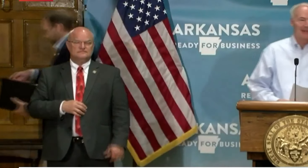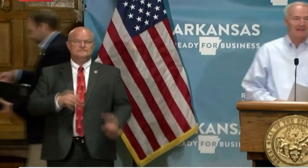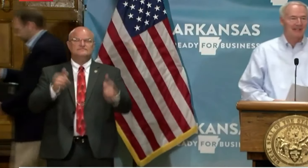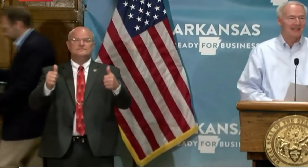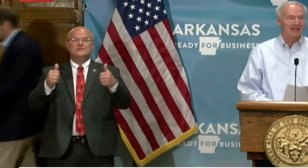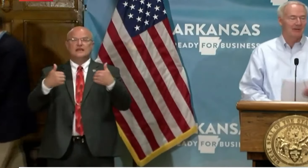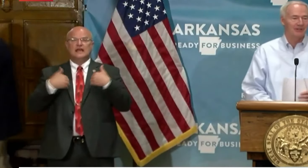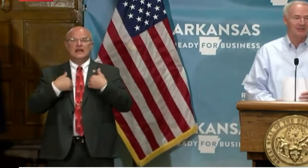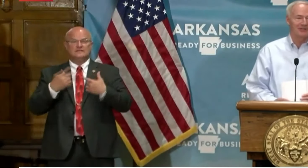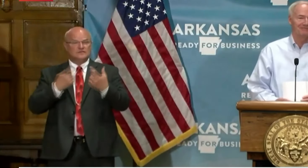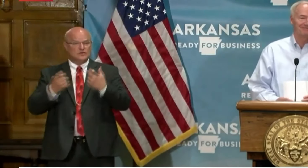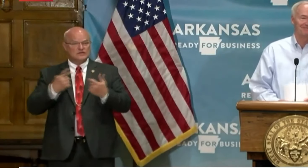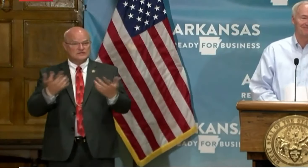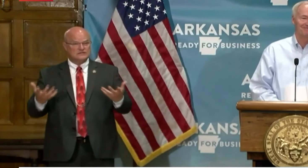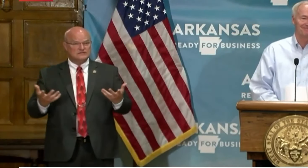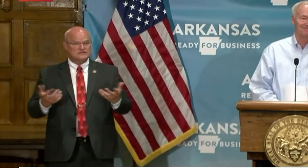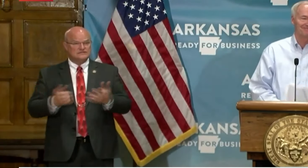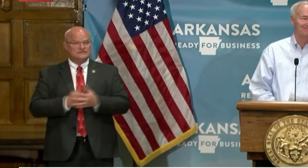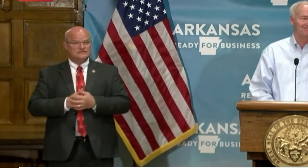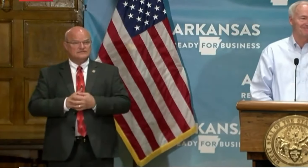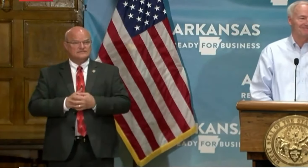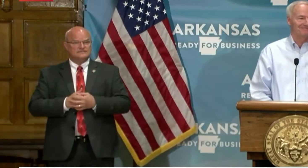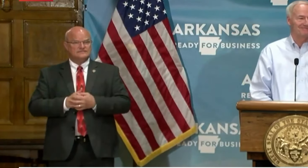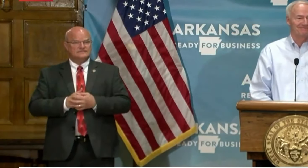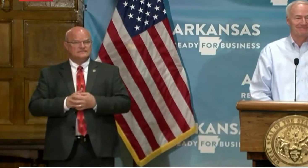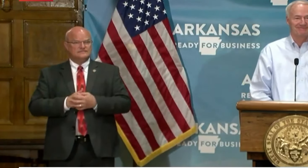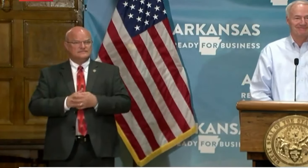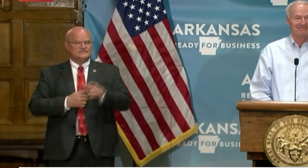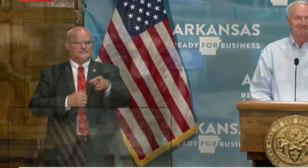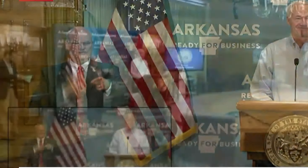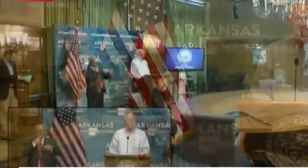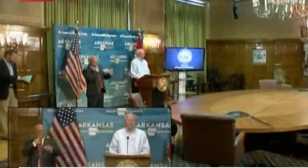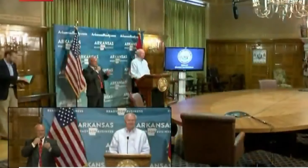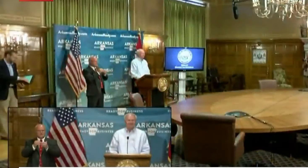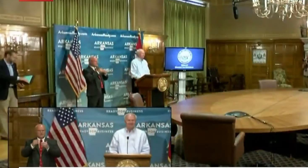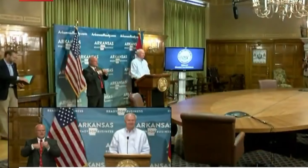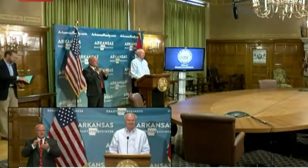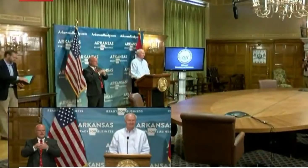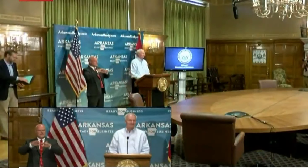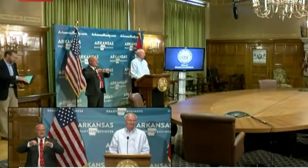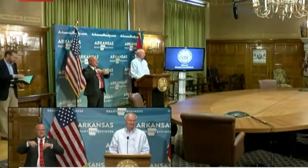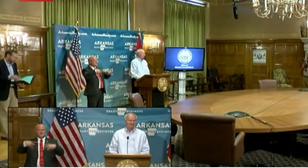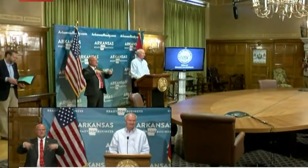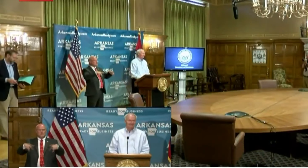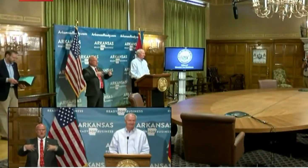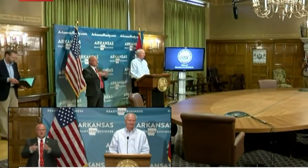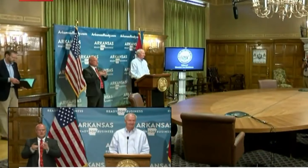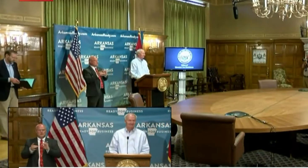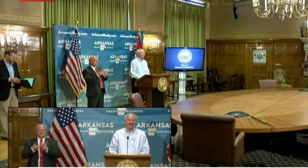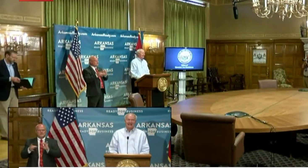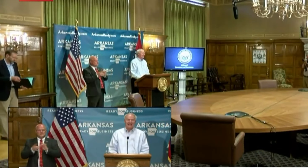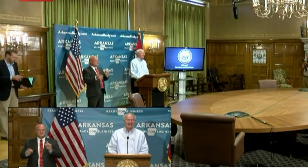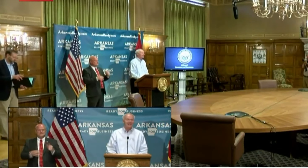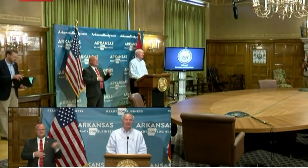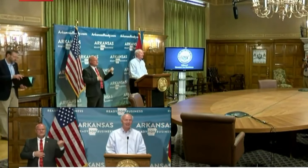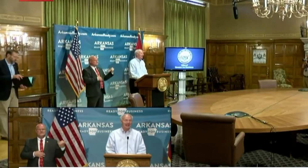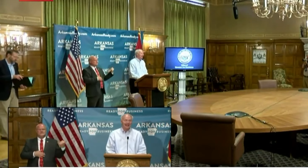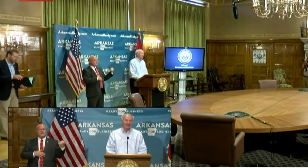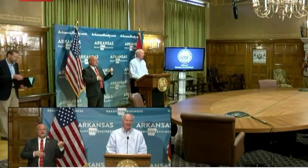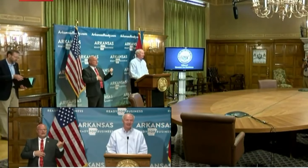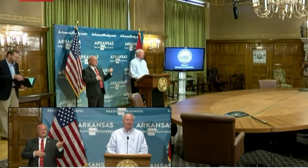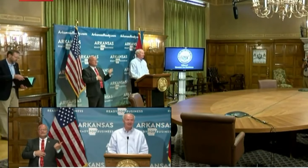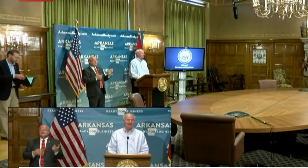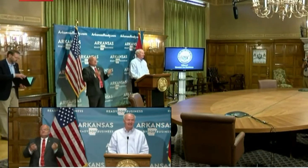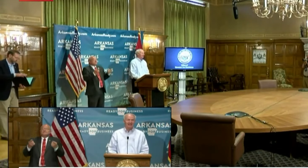Terrific, and we have to take any questions. Can you tell us more about that swim party that you mentioned? It's just